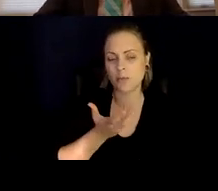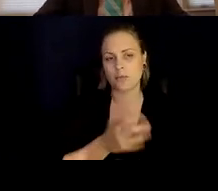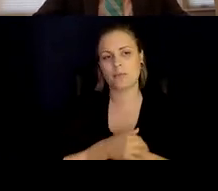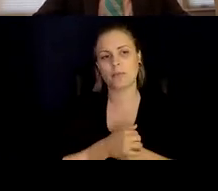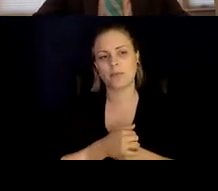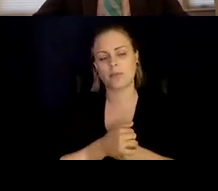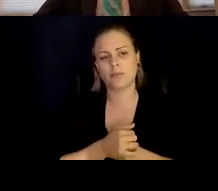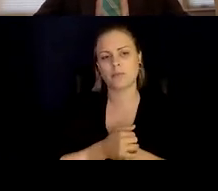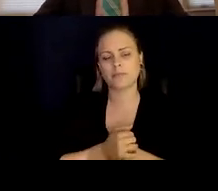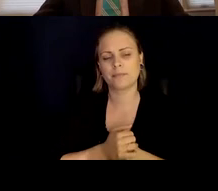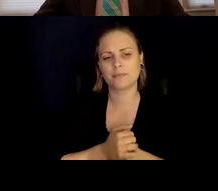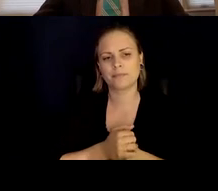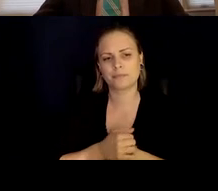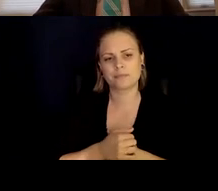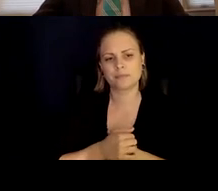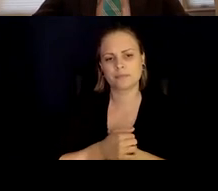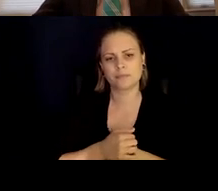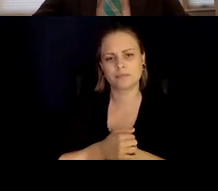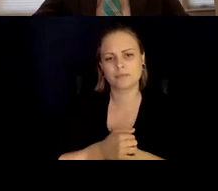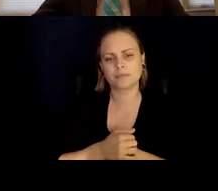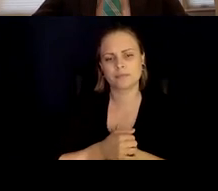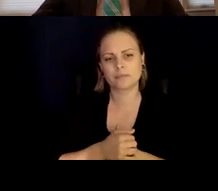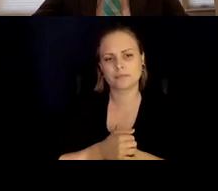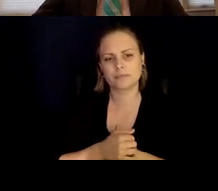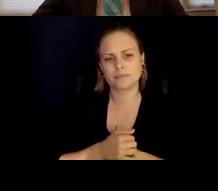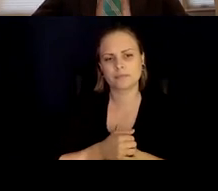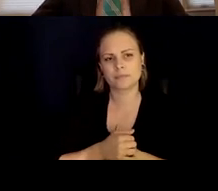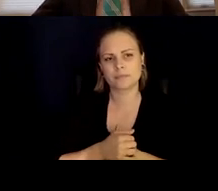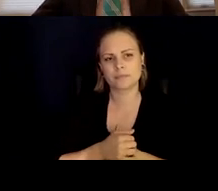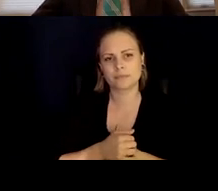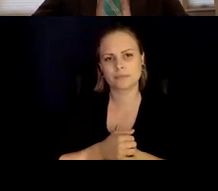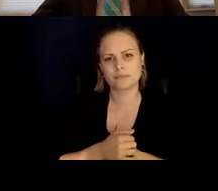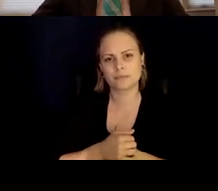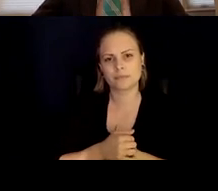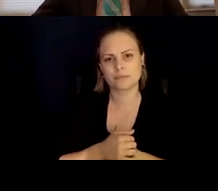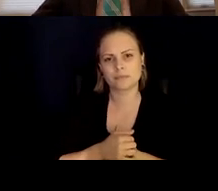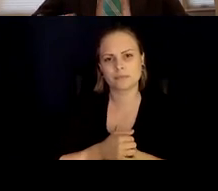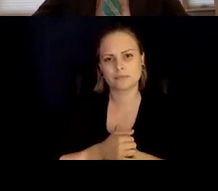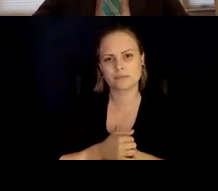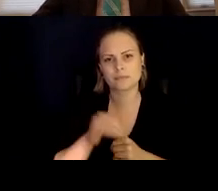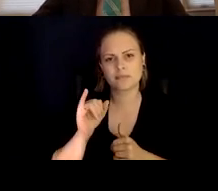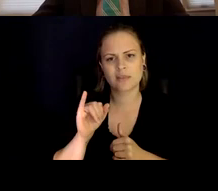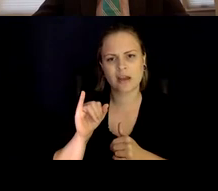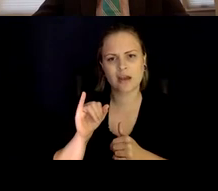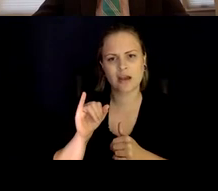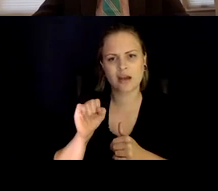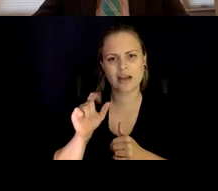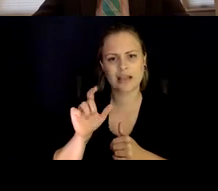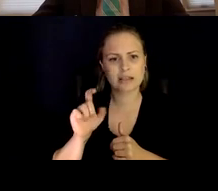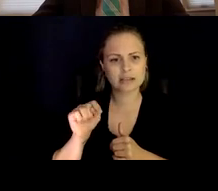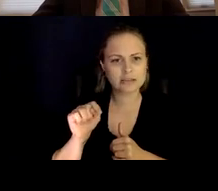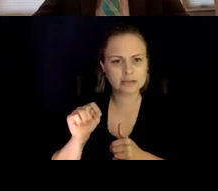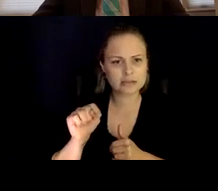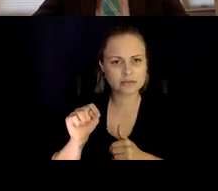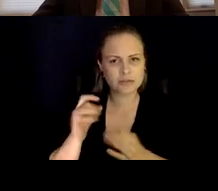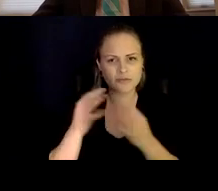pardon me, the Islet Innisfree. And in the process of talking about it